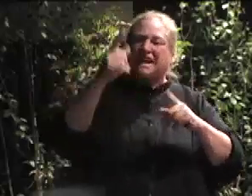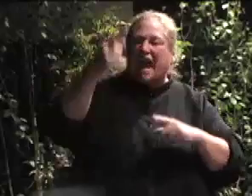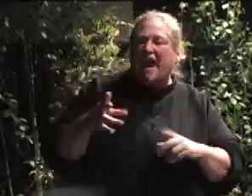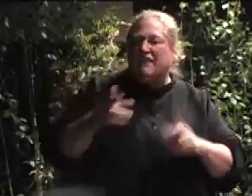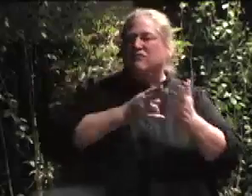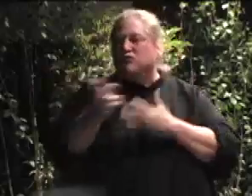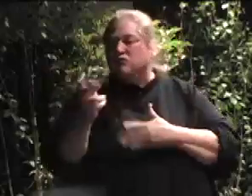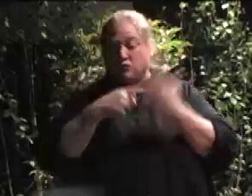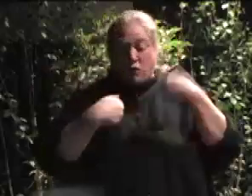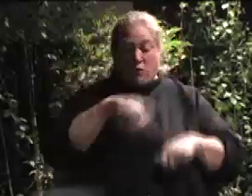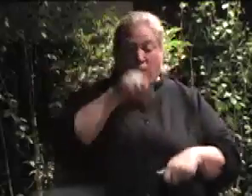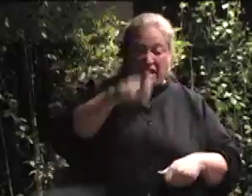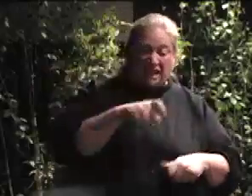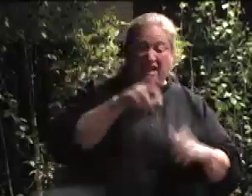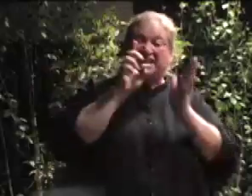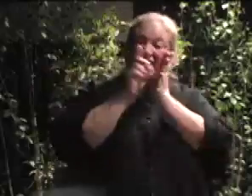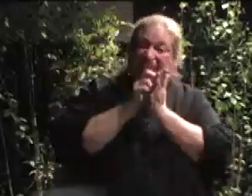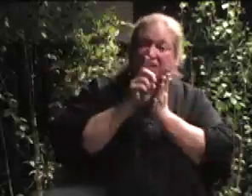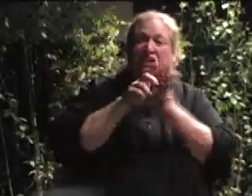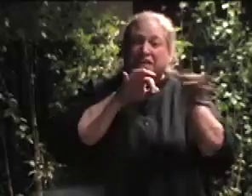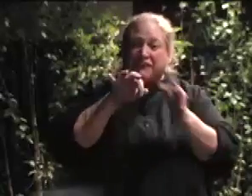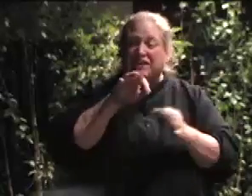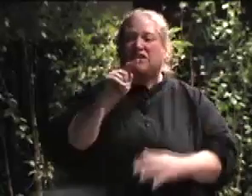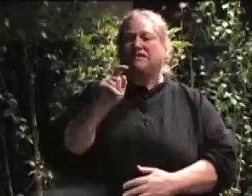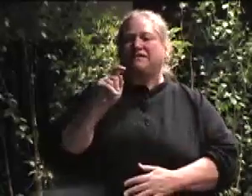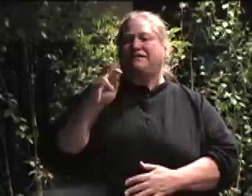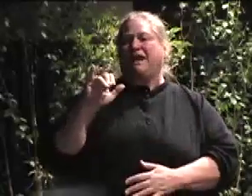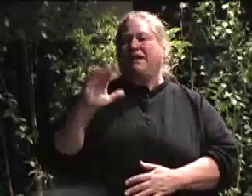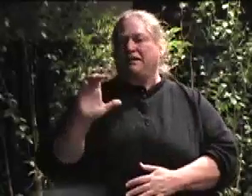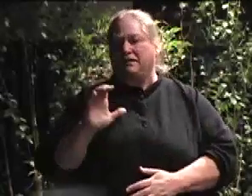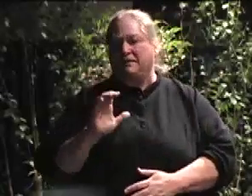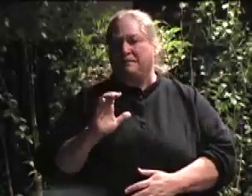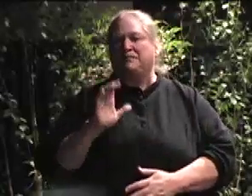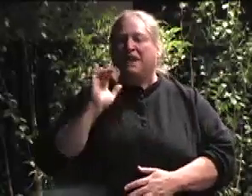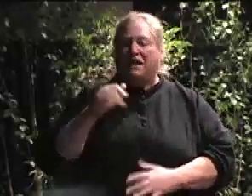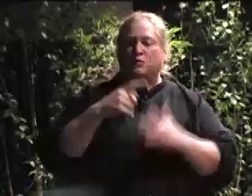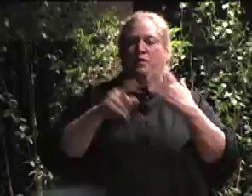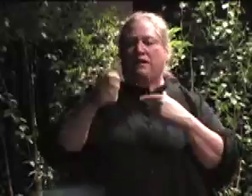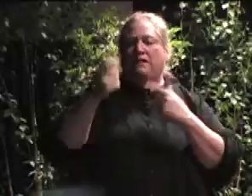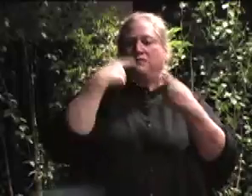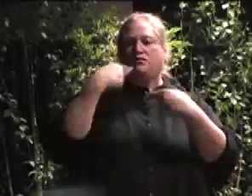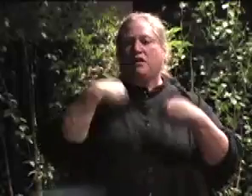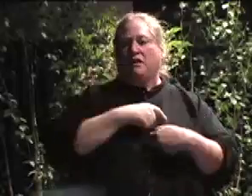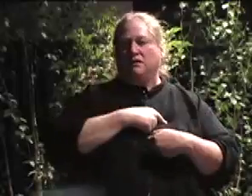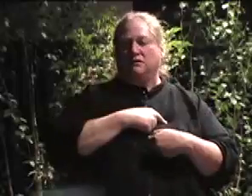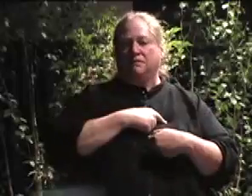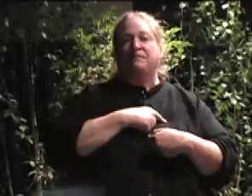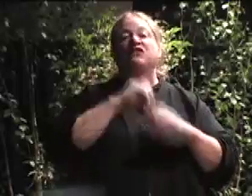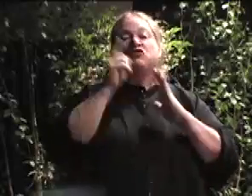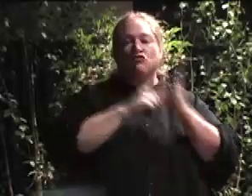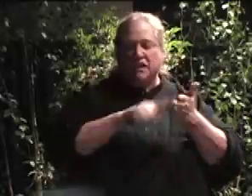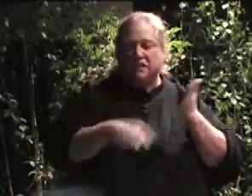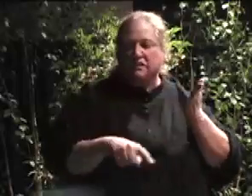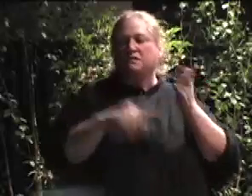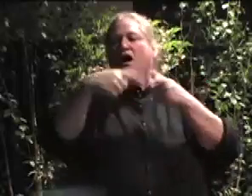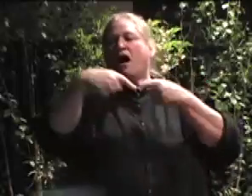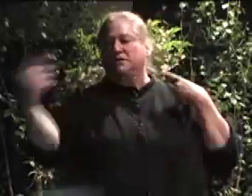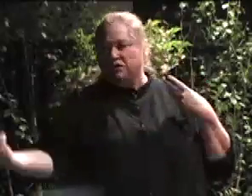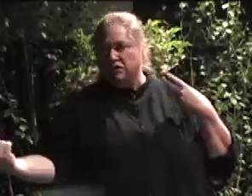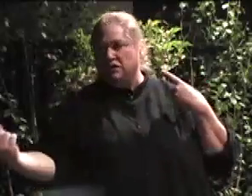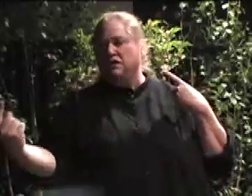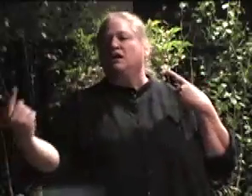is the dictionary definition of static. That's what we need the media to give us. And that is criticism, opposition,